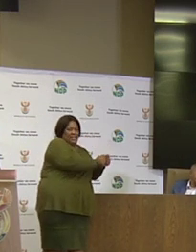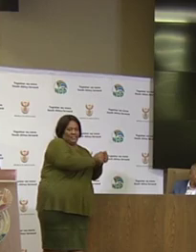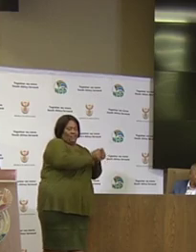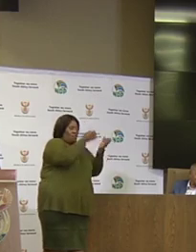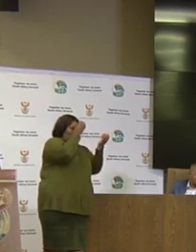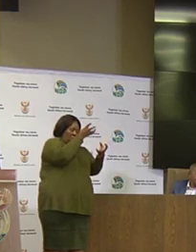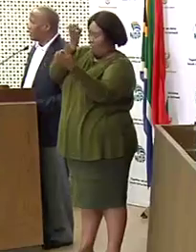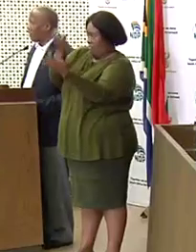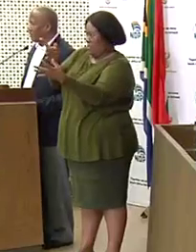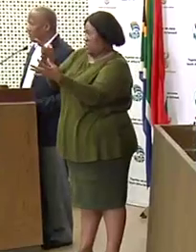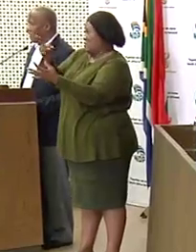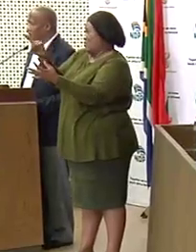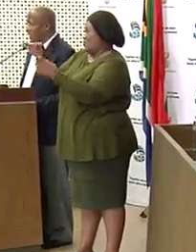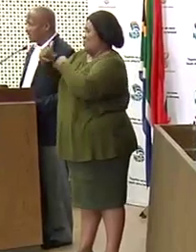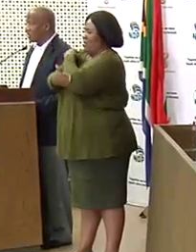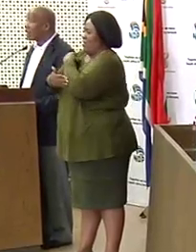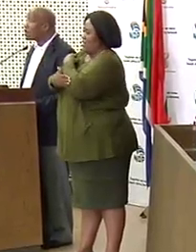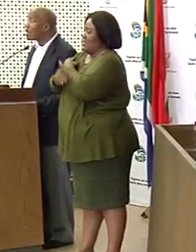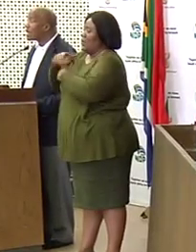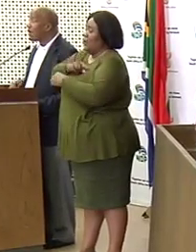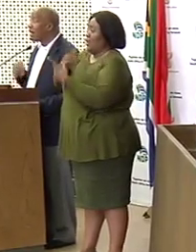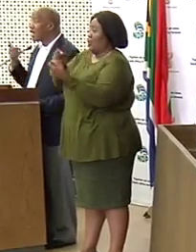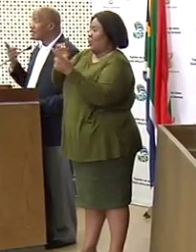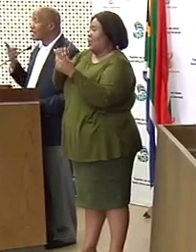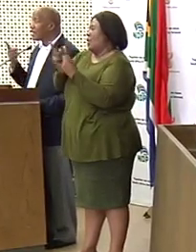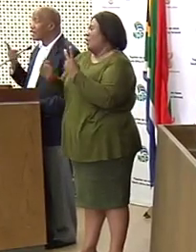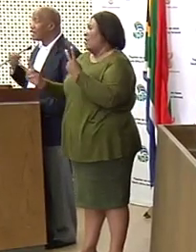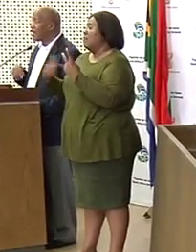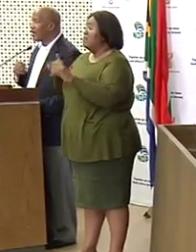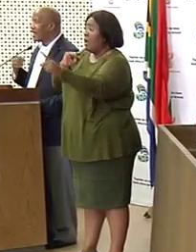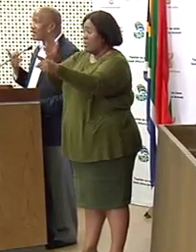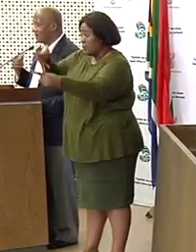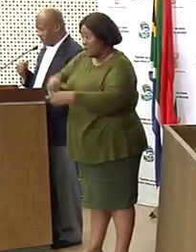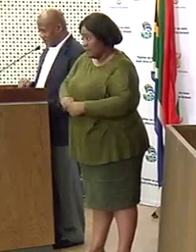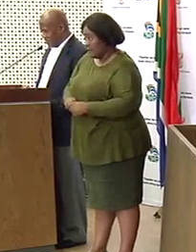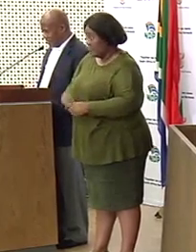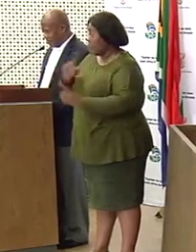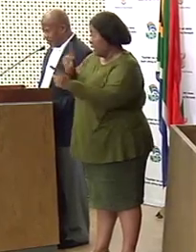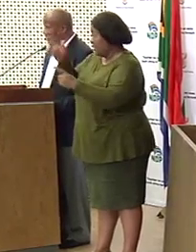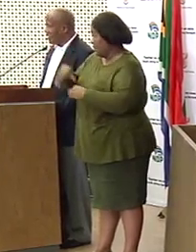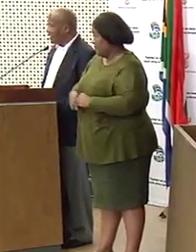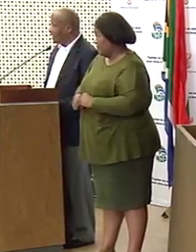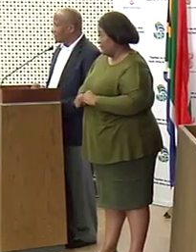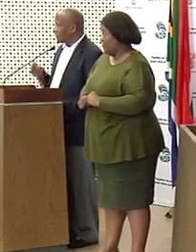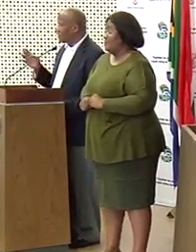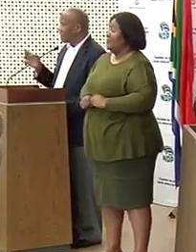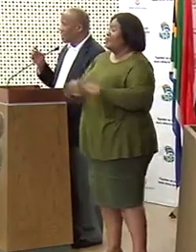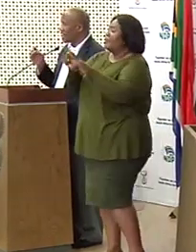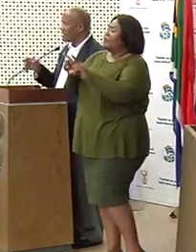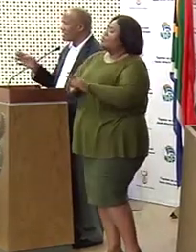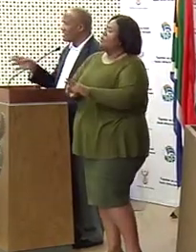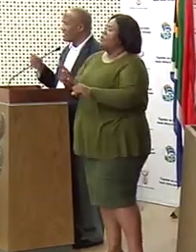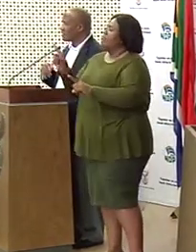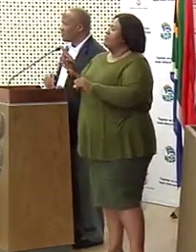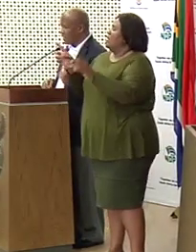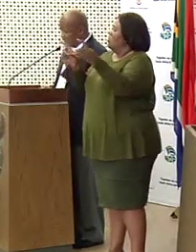country on what we are doing. I will answer. and also the